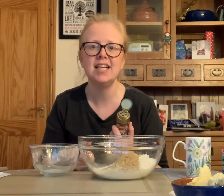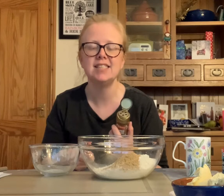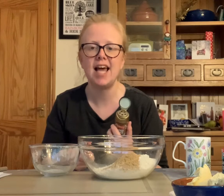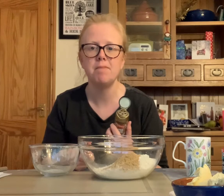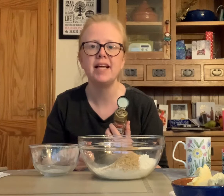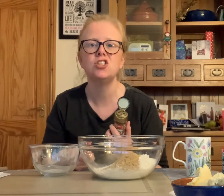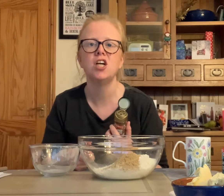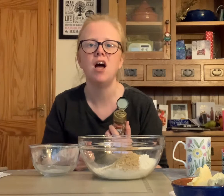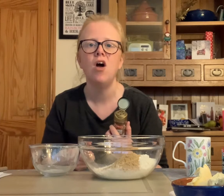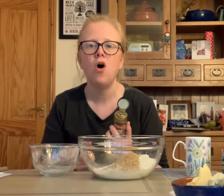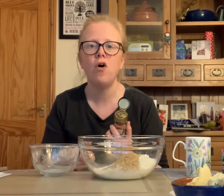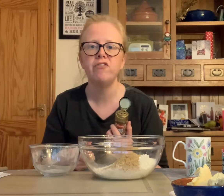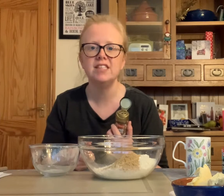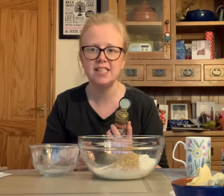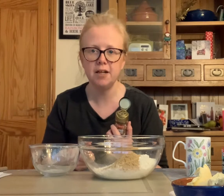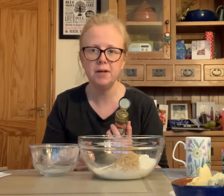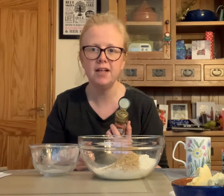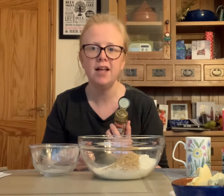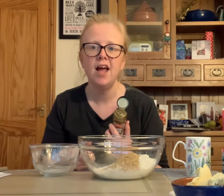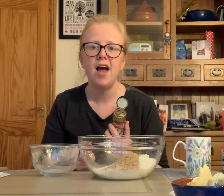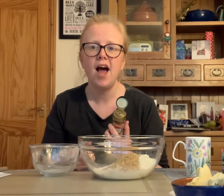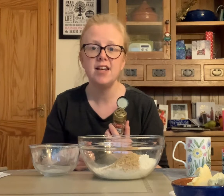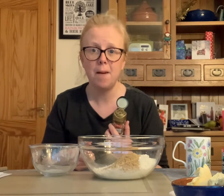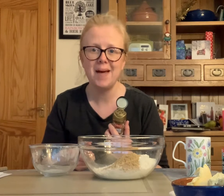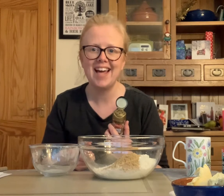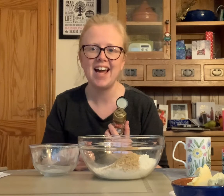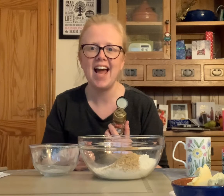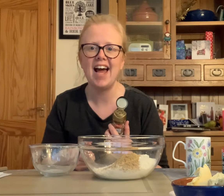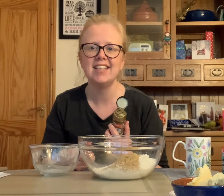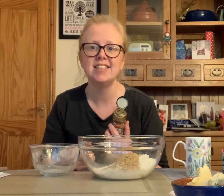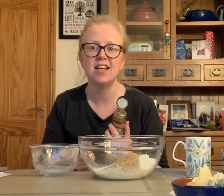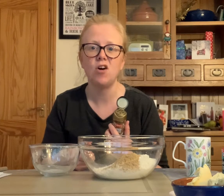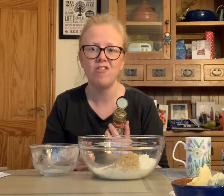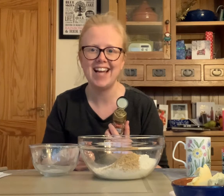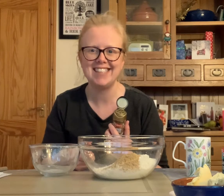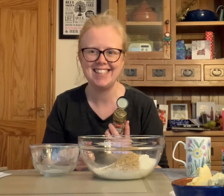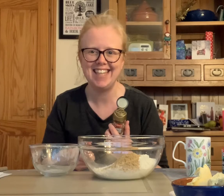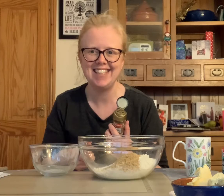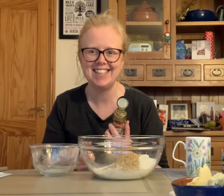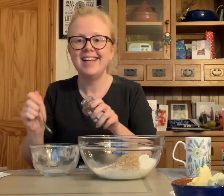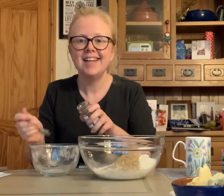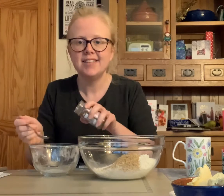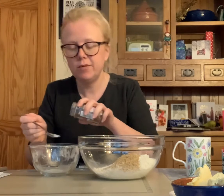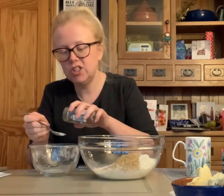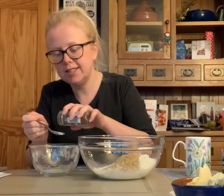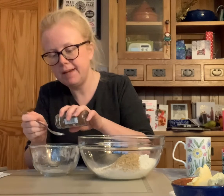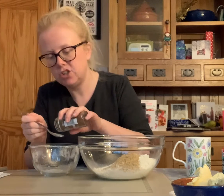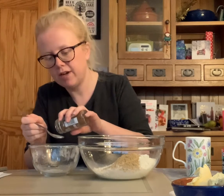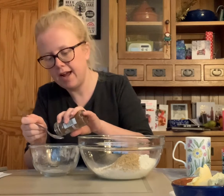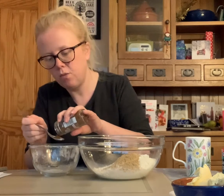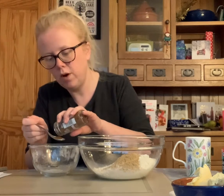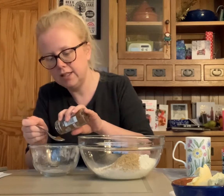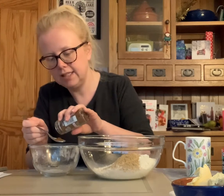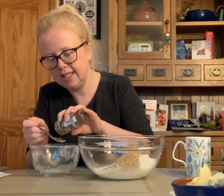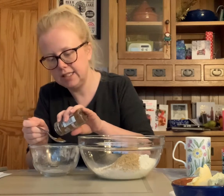a mixture of cinnamon, nutmeg and coriander seeds. So we're just measuring out 1